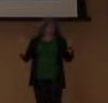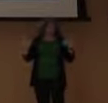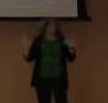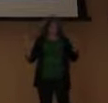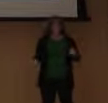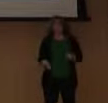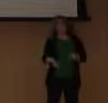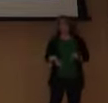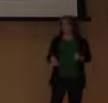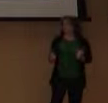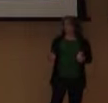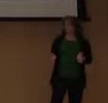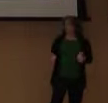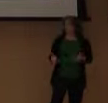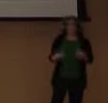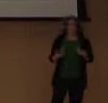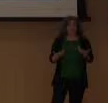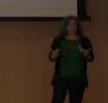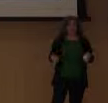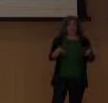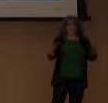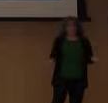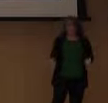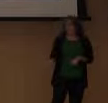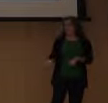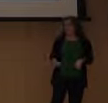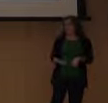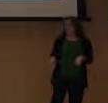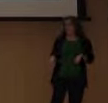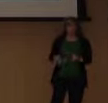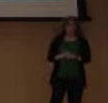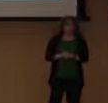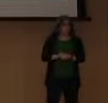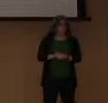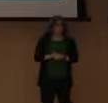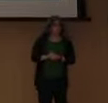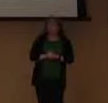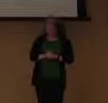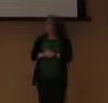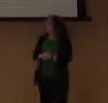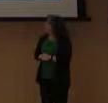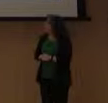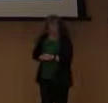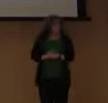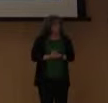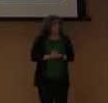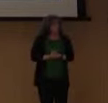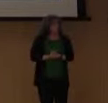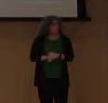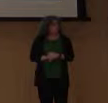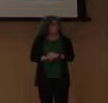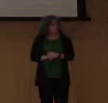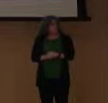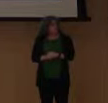frankly, we didn't know if the technology was going to work, and we wanted students to have access to their tutoring. But once